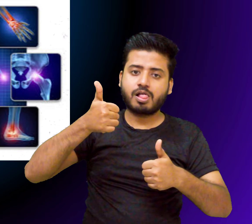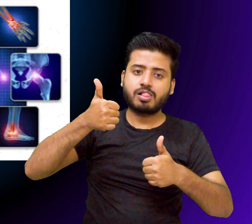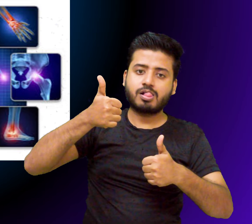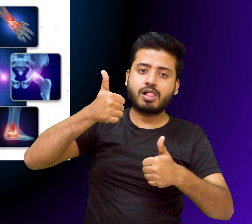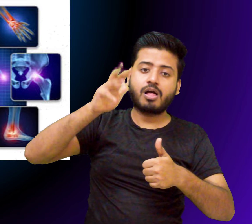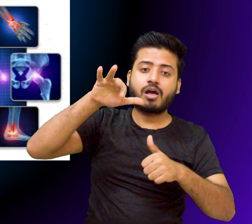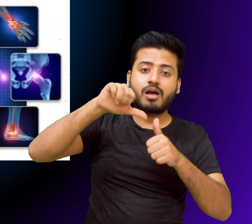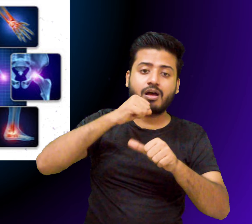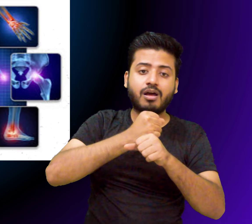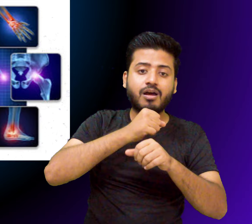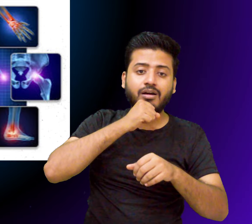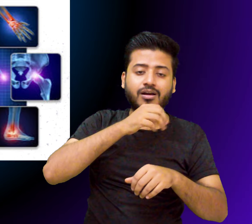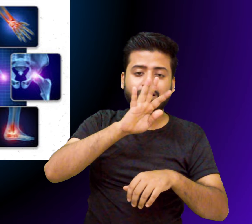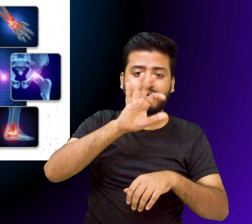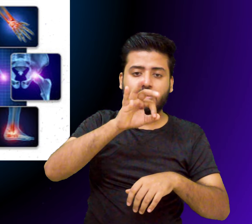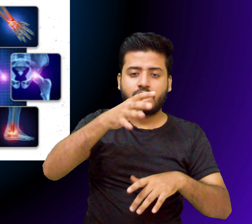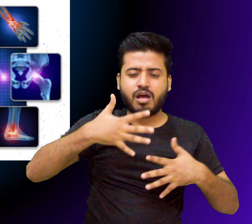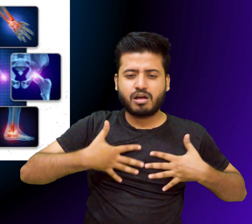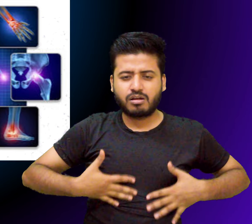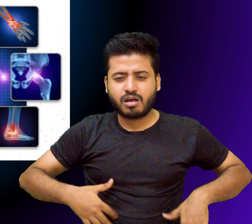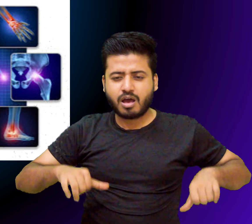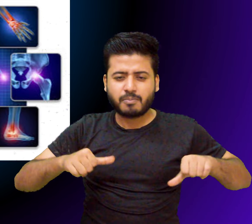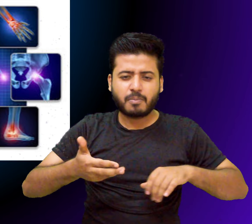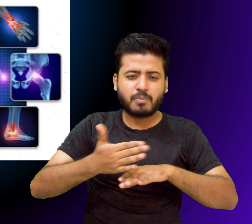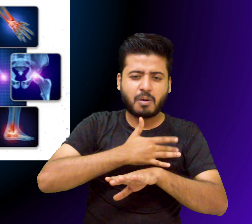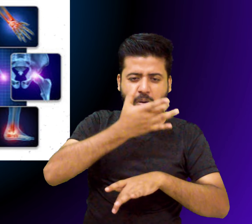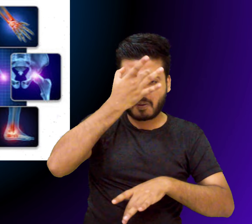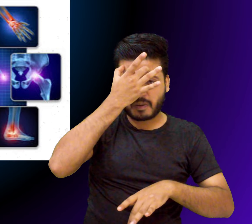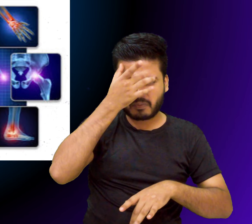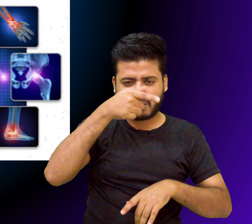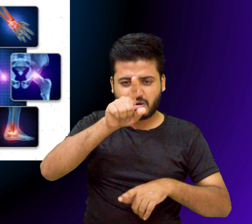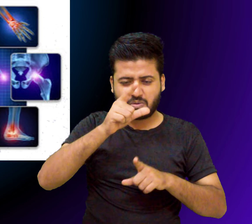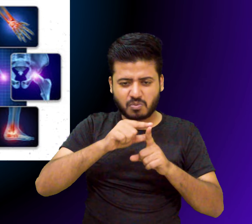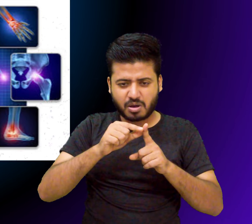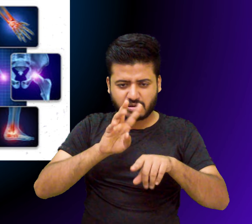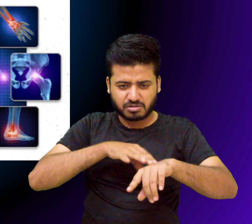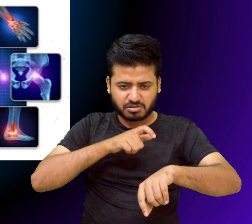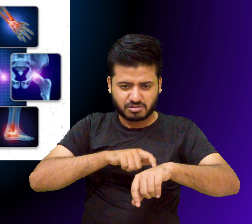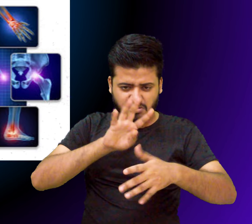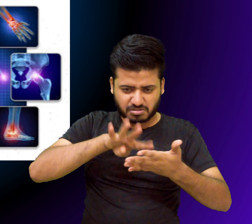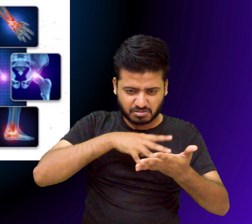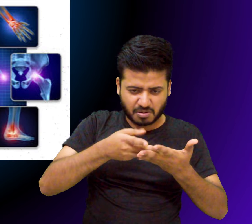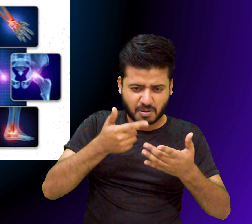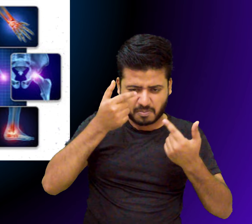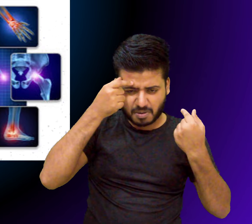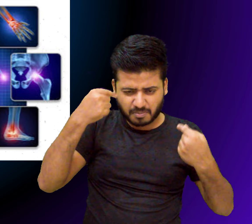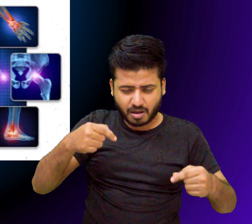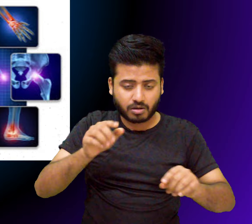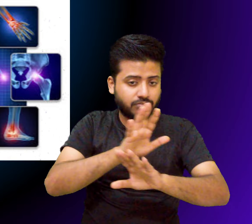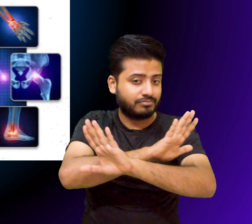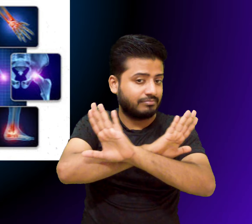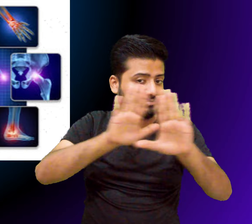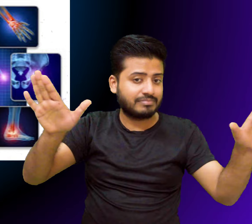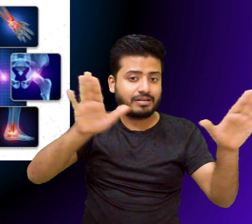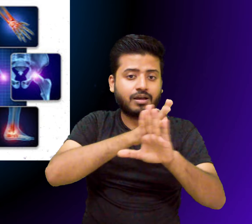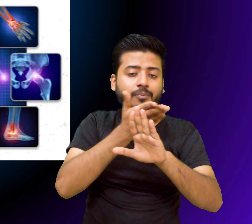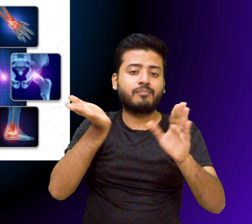juice. Cost: fresh X% juice is typically more expensive to produce and will therefore cost more than cheaper alternatives filled with